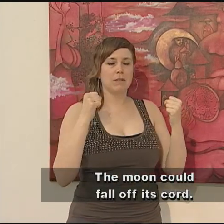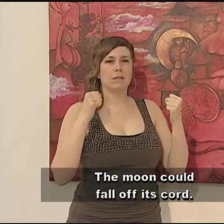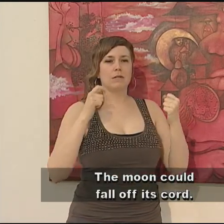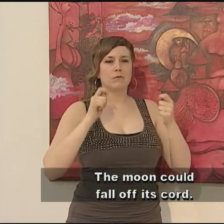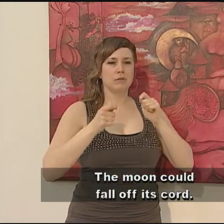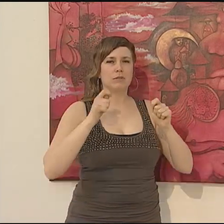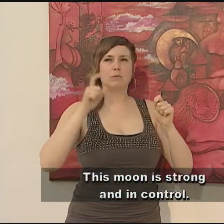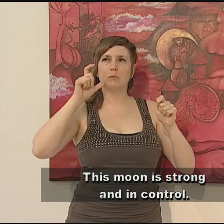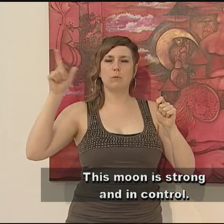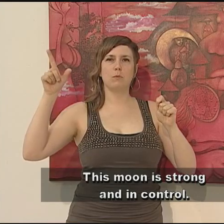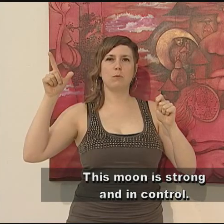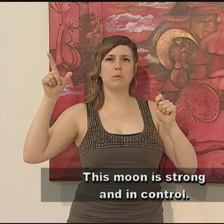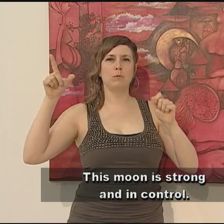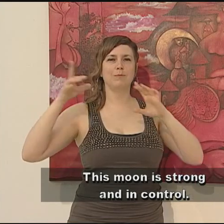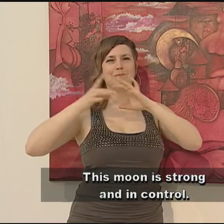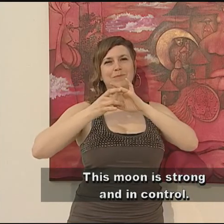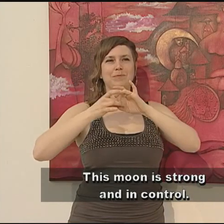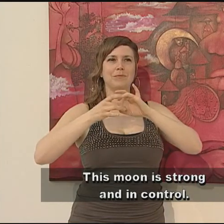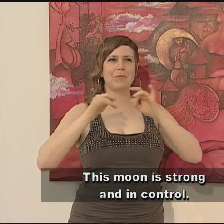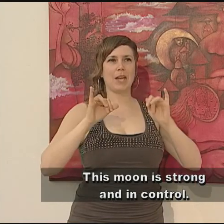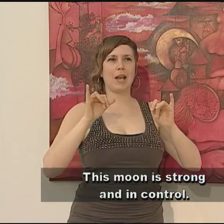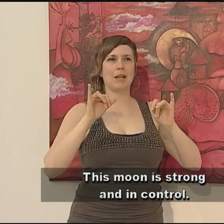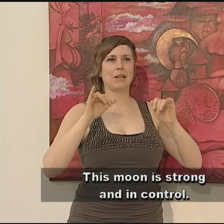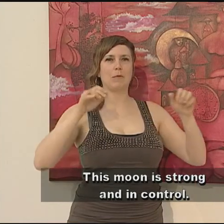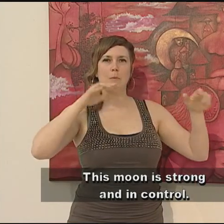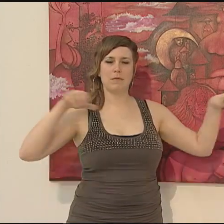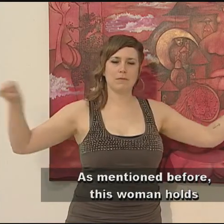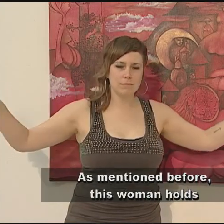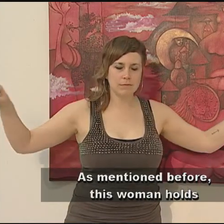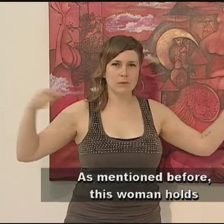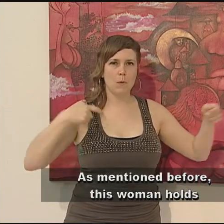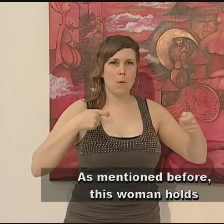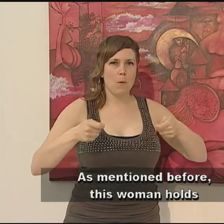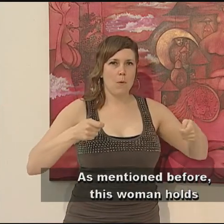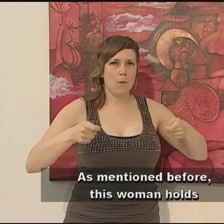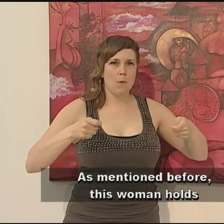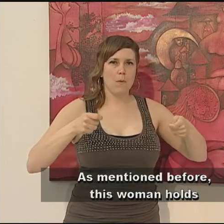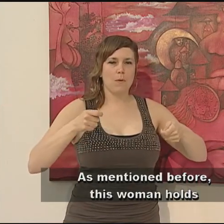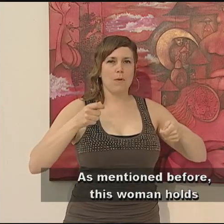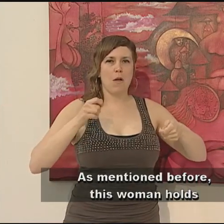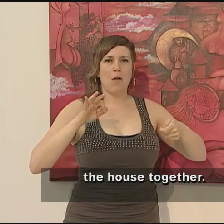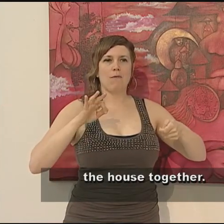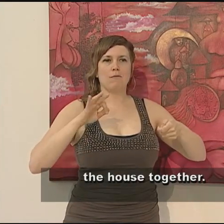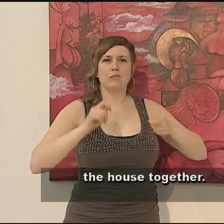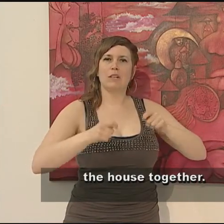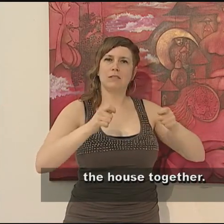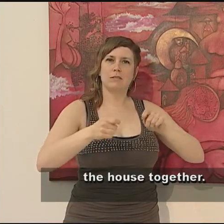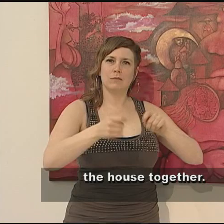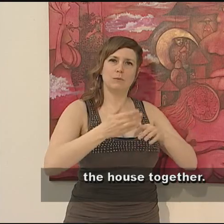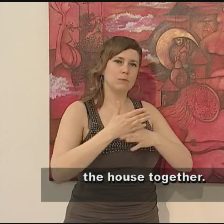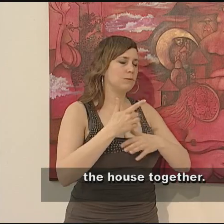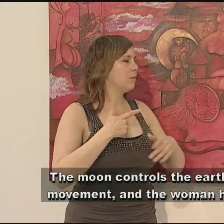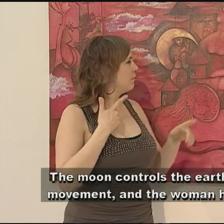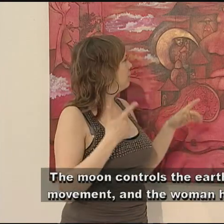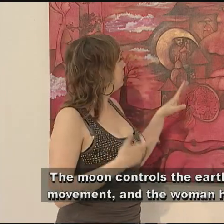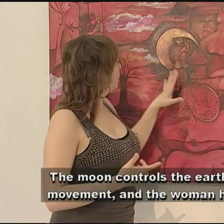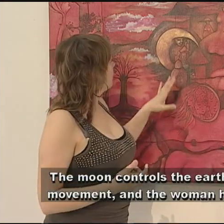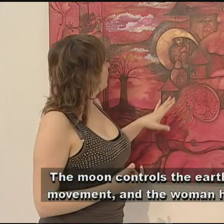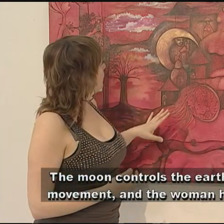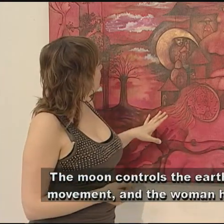off its cord. This moon is strong and in control. As mentioned before, this woman holds the house together. The moon